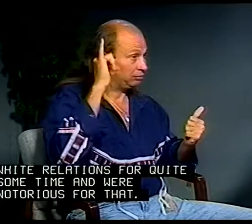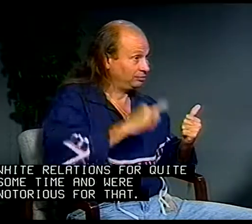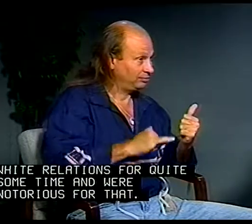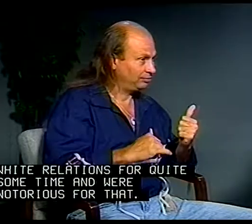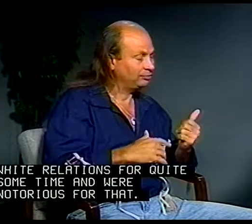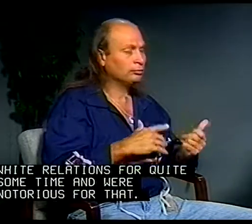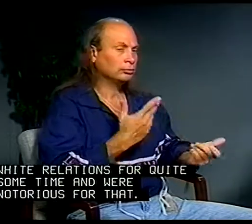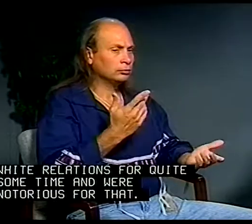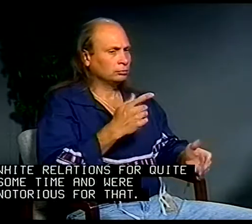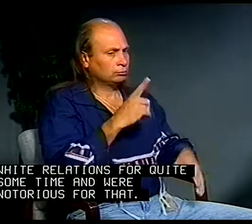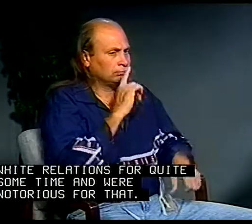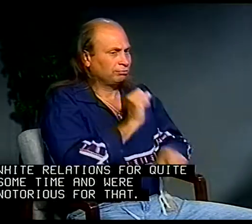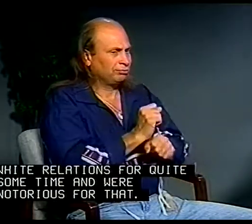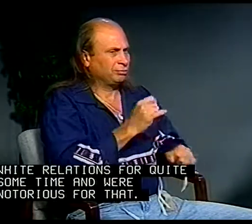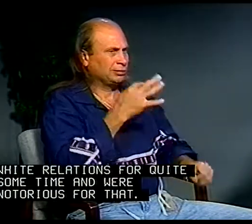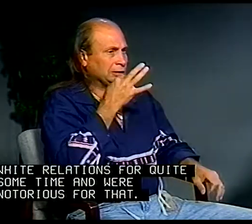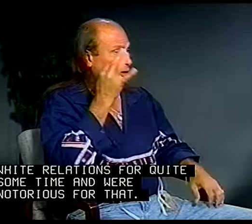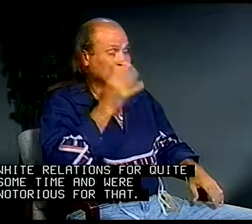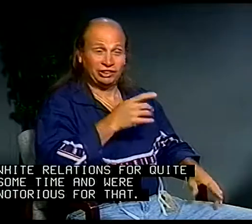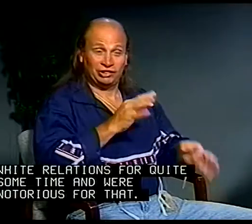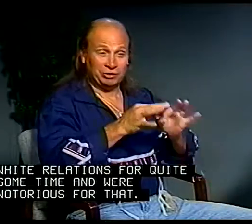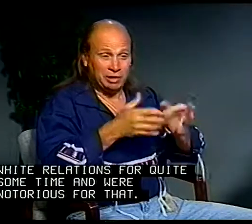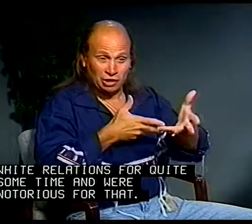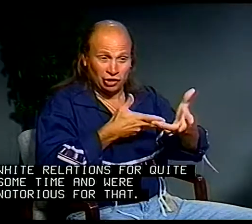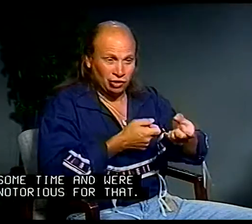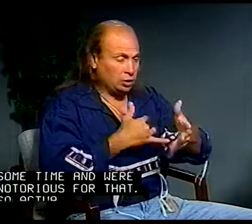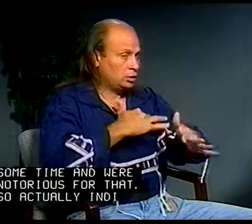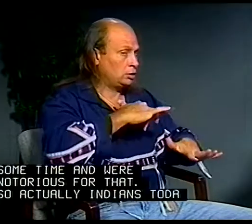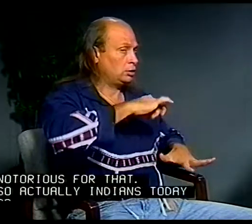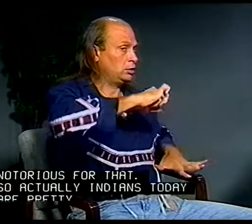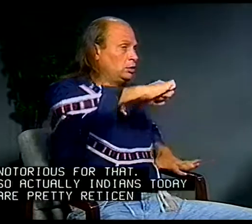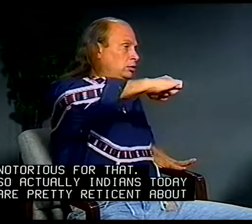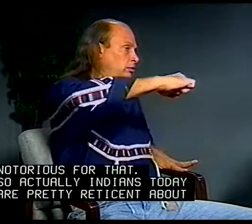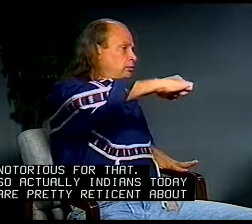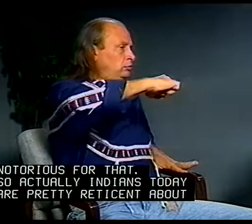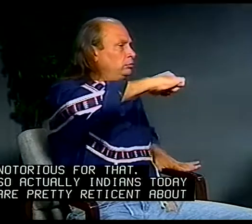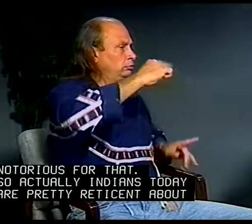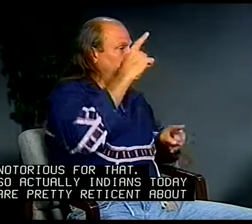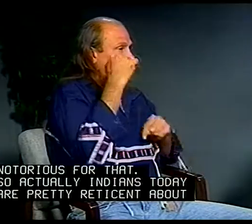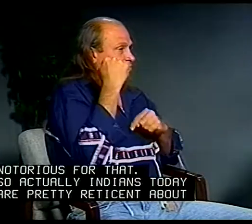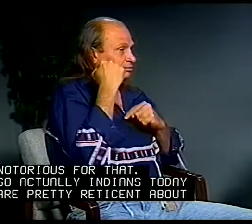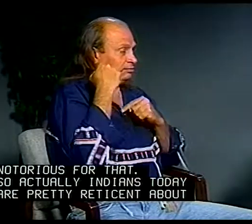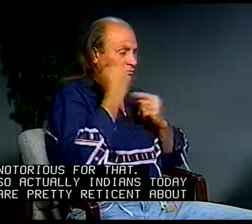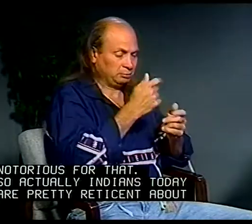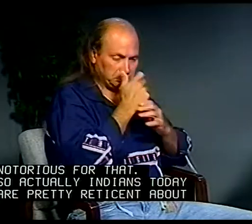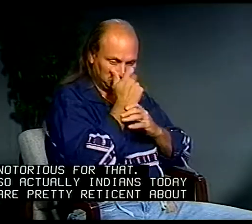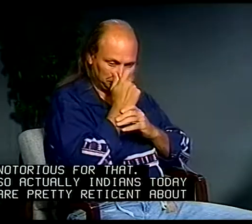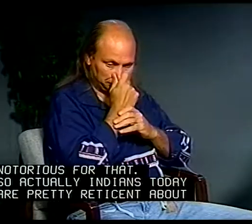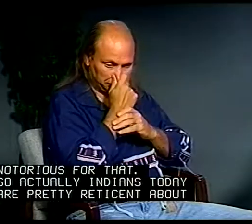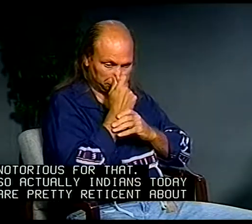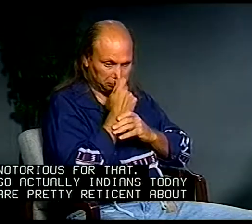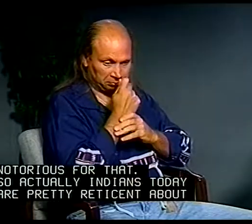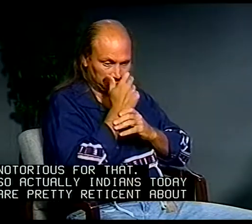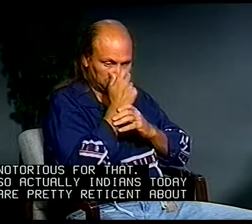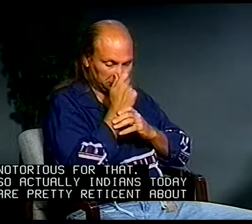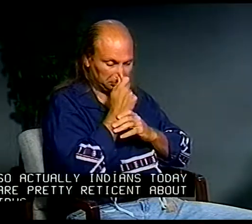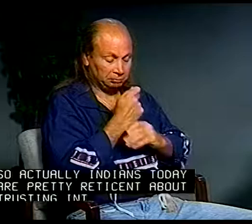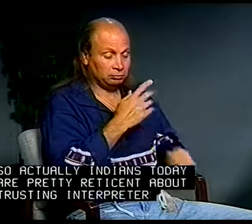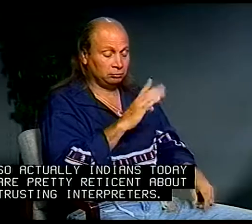relations for quite some time and were notorious for that. So actually, interpreters today are pretty